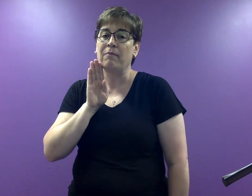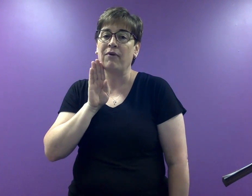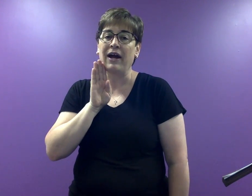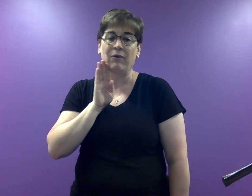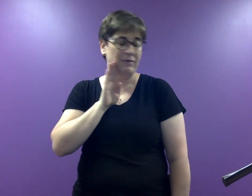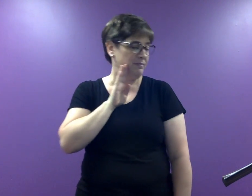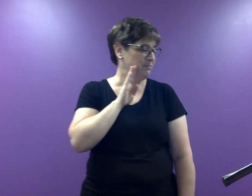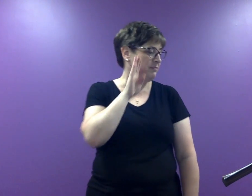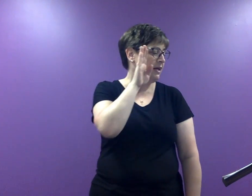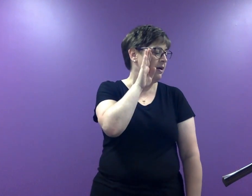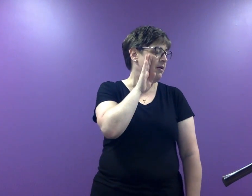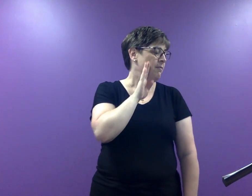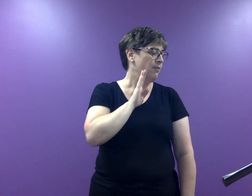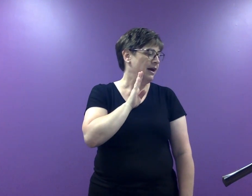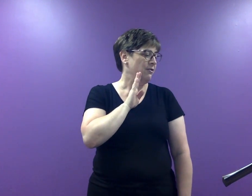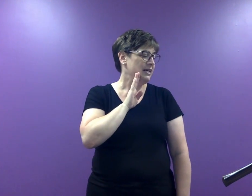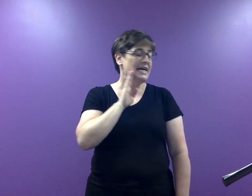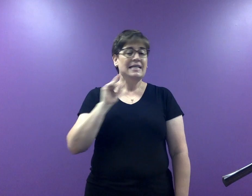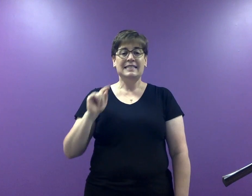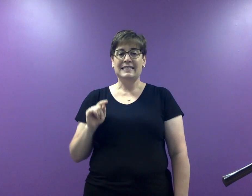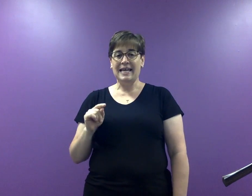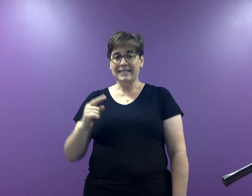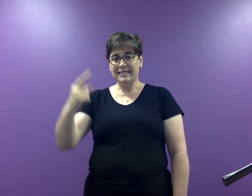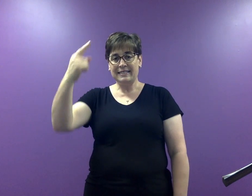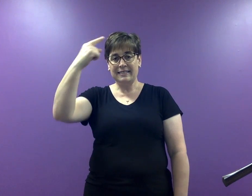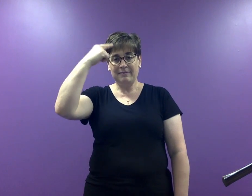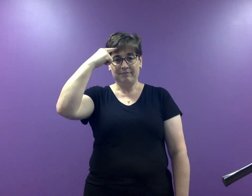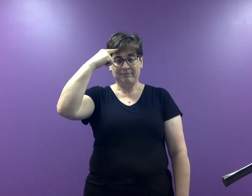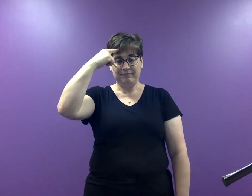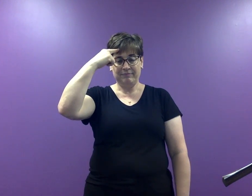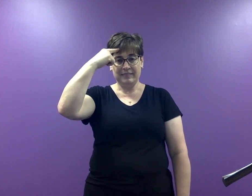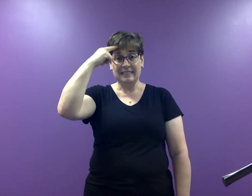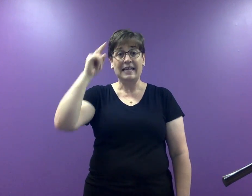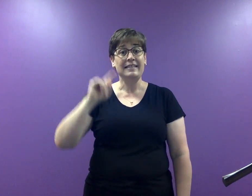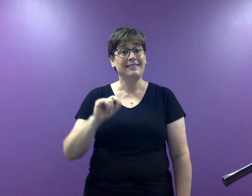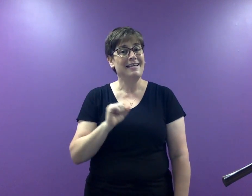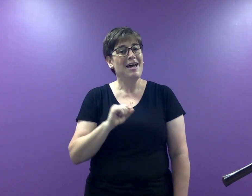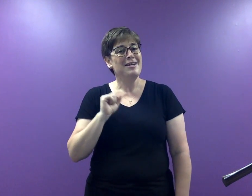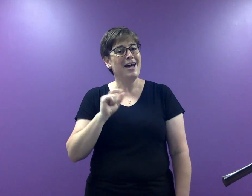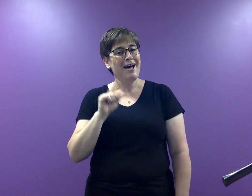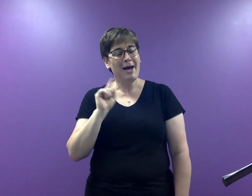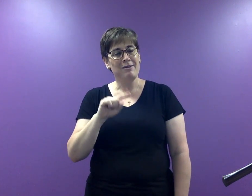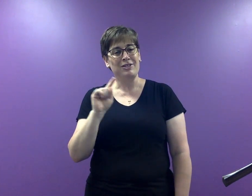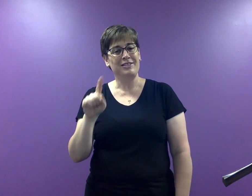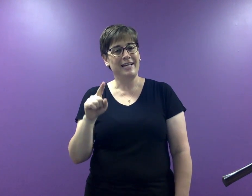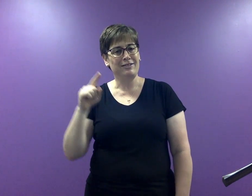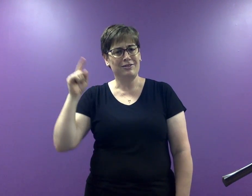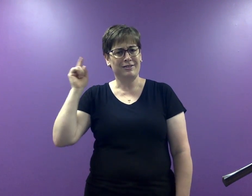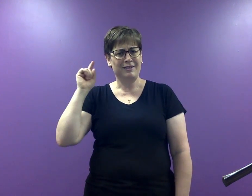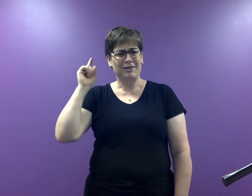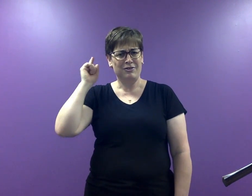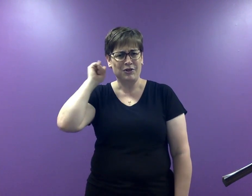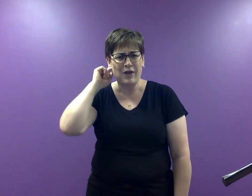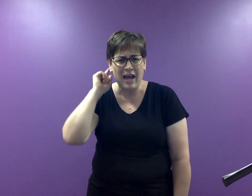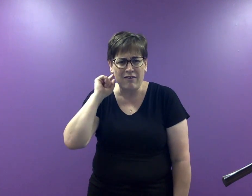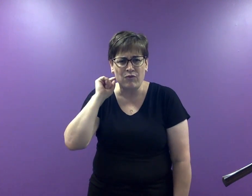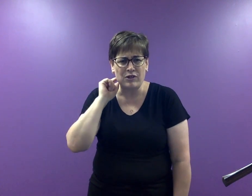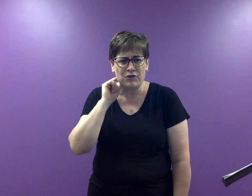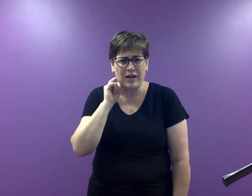Brown, brown. Sense, not how much sense do you have when you're trying to